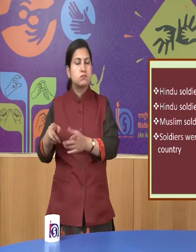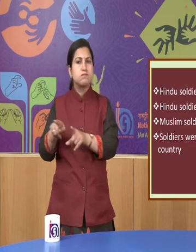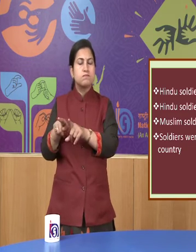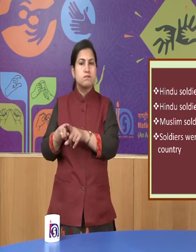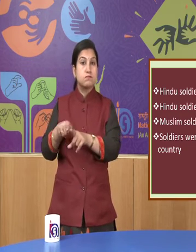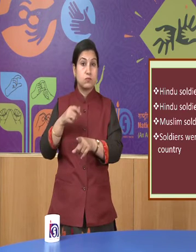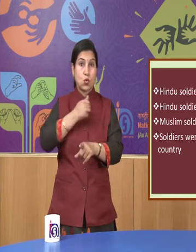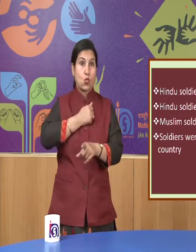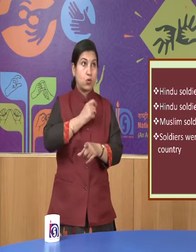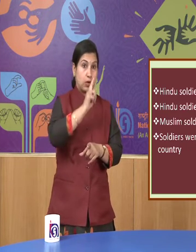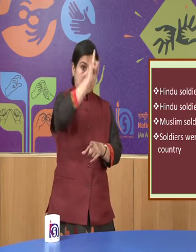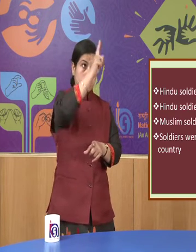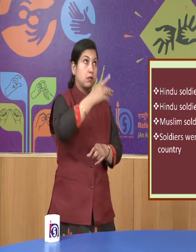against their religion.